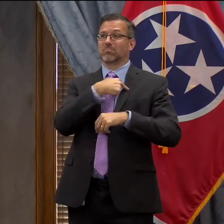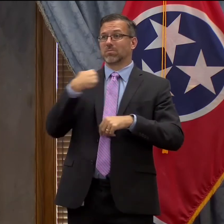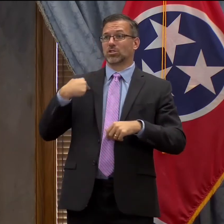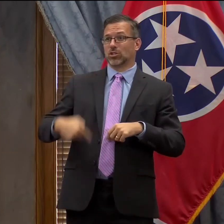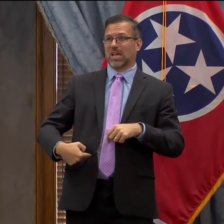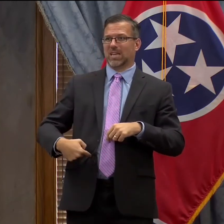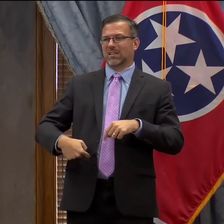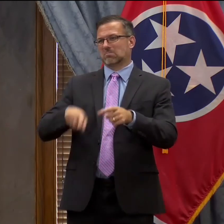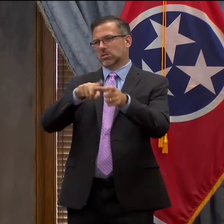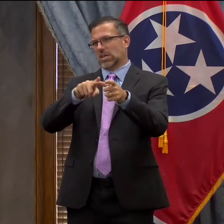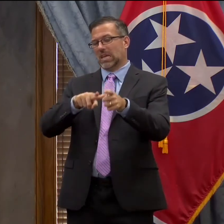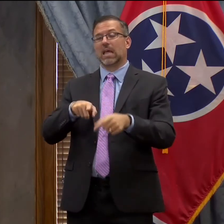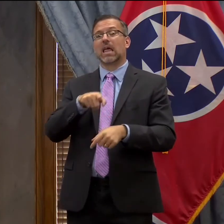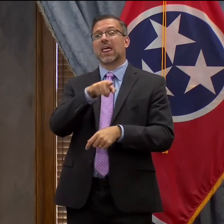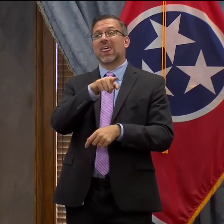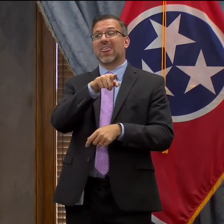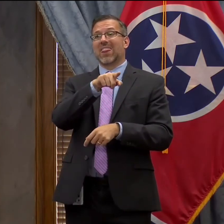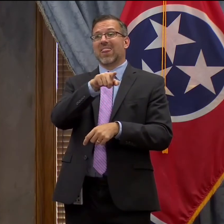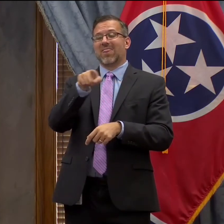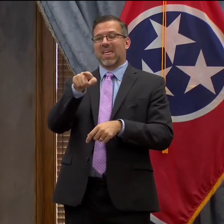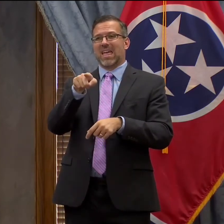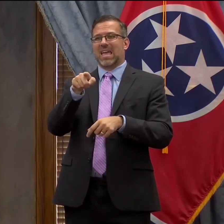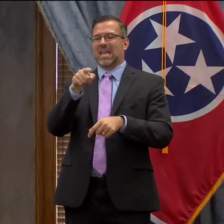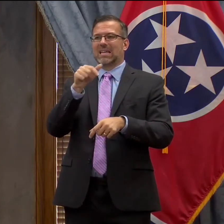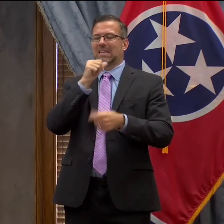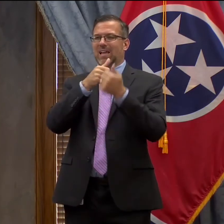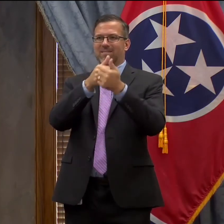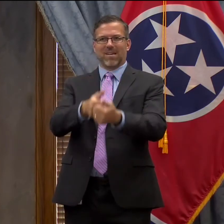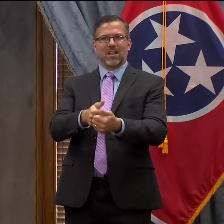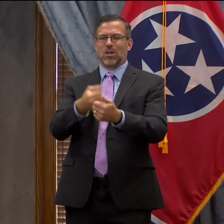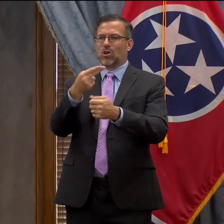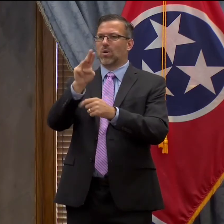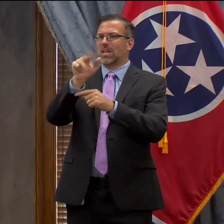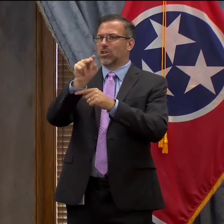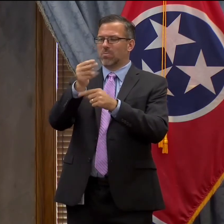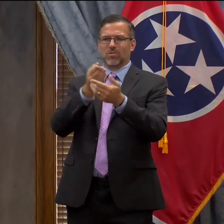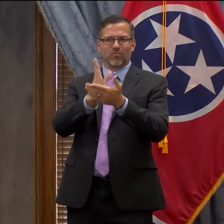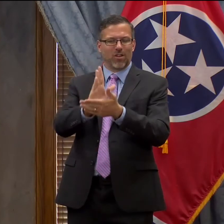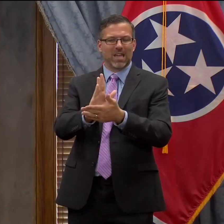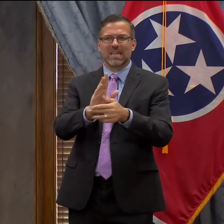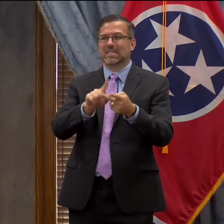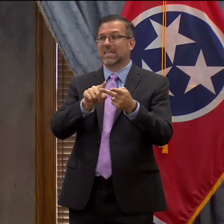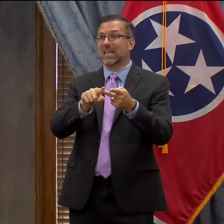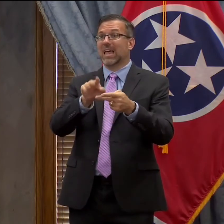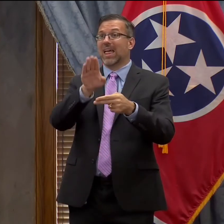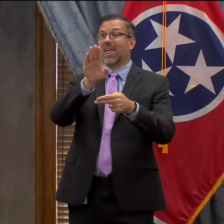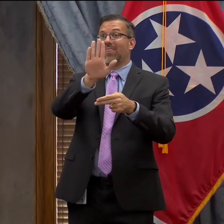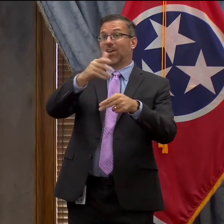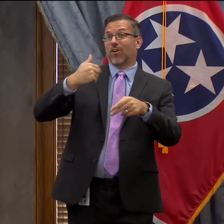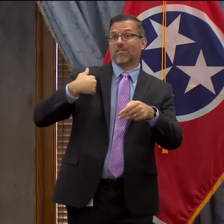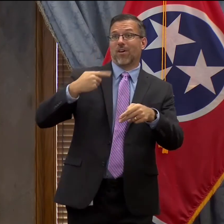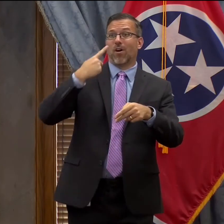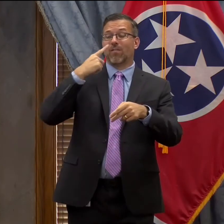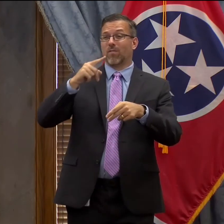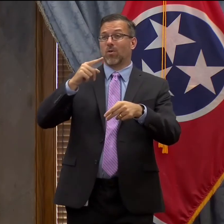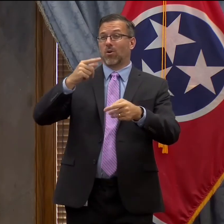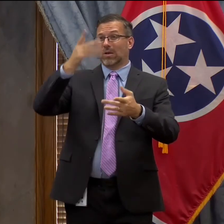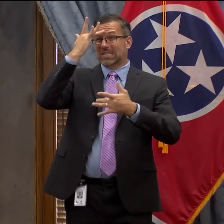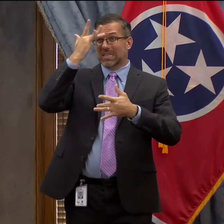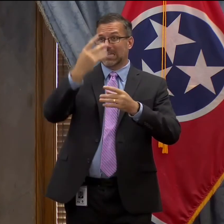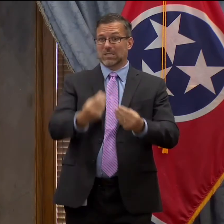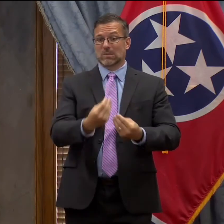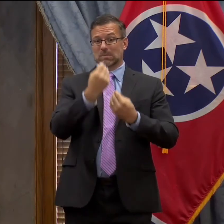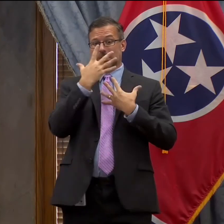allegations they shipped the flu over here, or not the flu, but the pandemic, is it appropriate to recruit those types